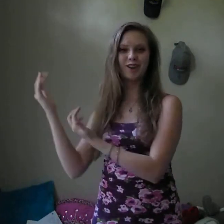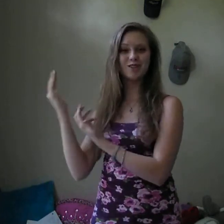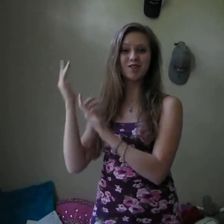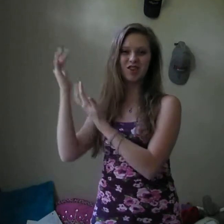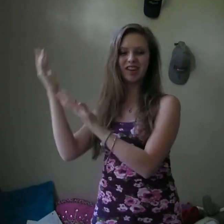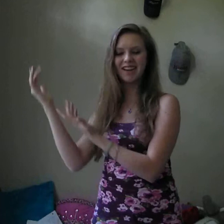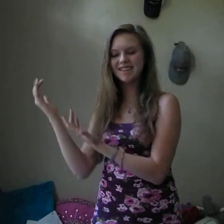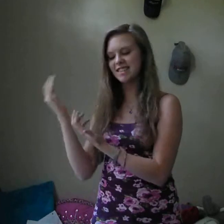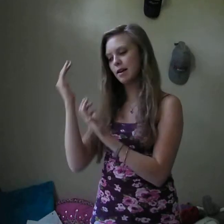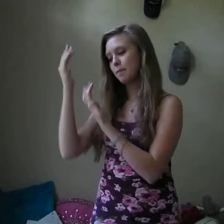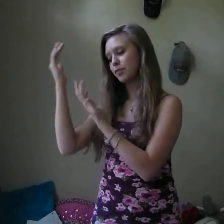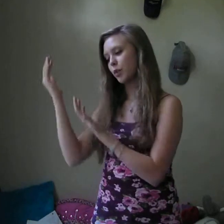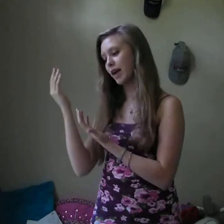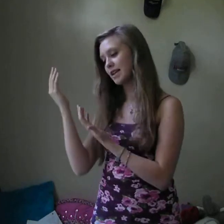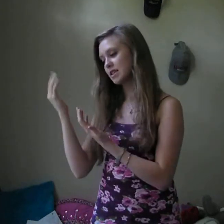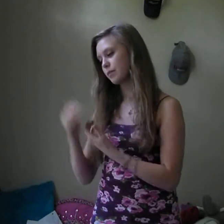like a circle, I guess. Wait.